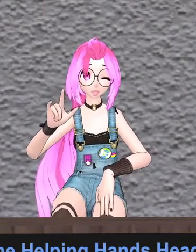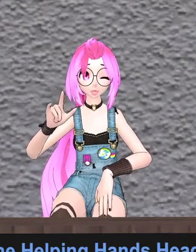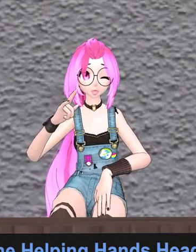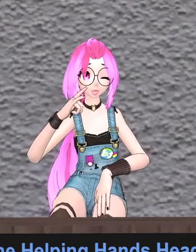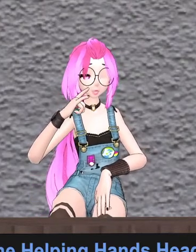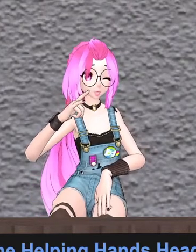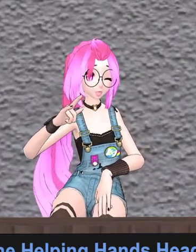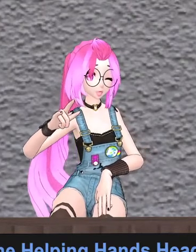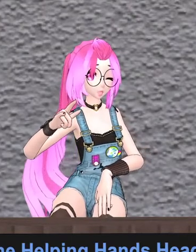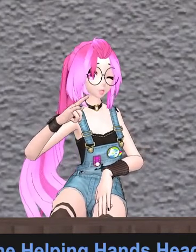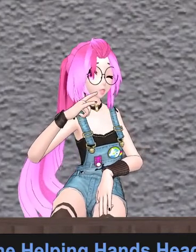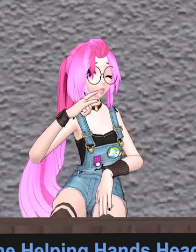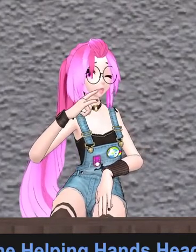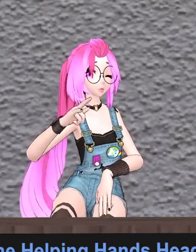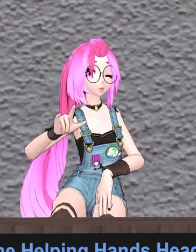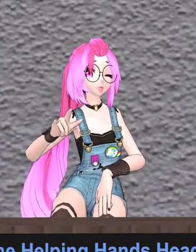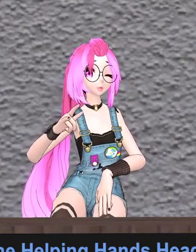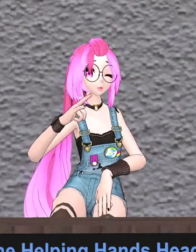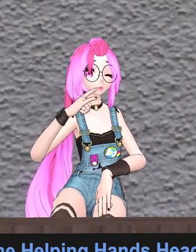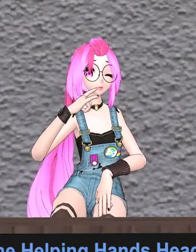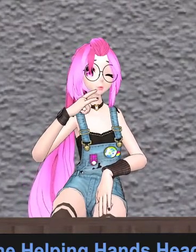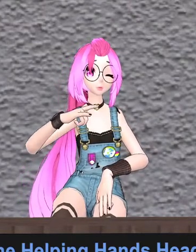a combination of I love you and gold, okay?